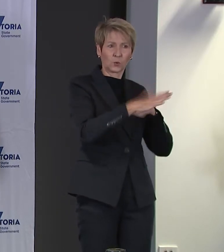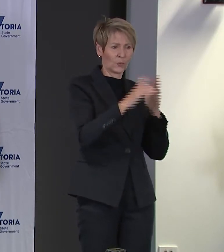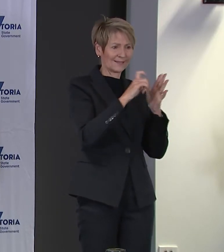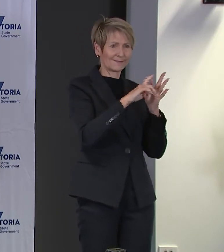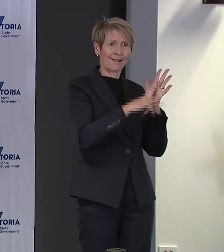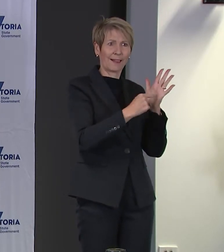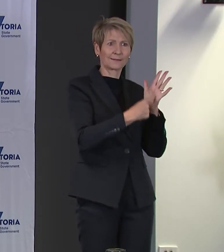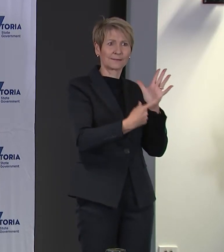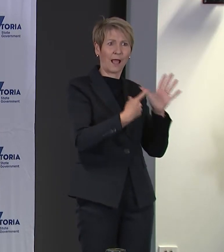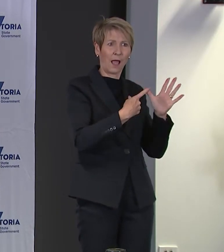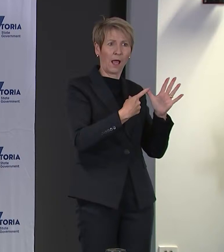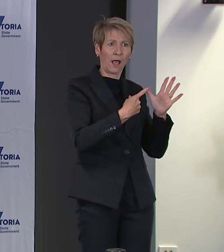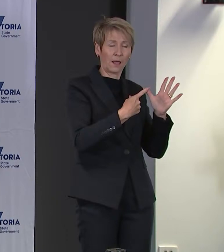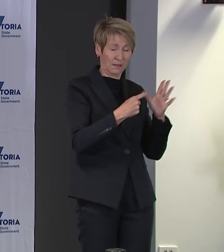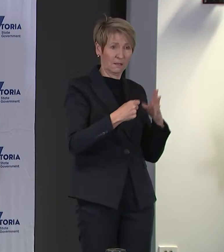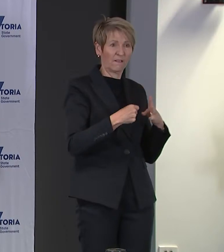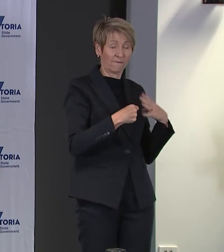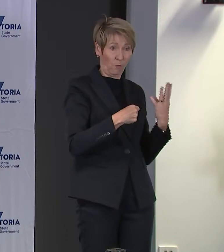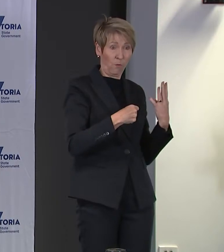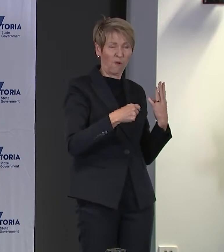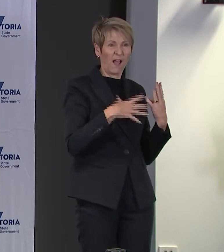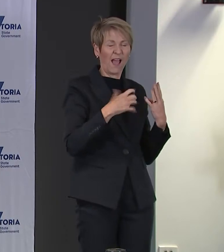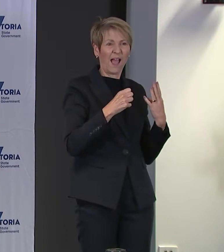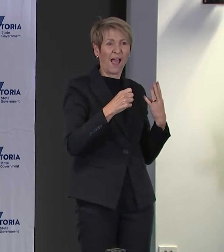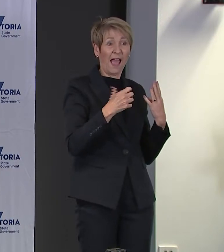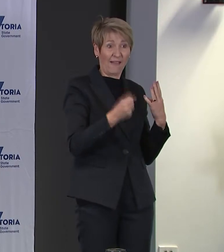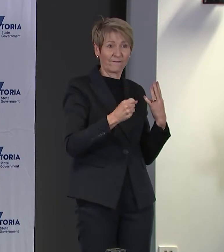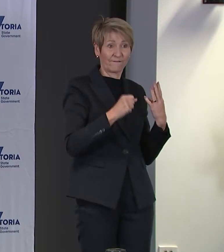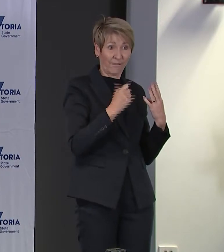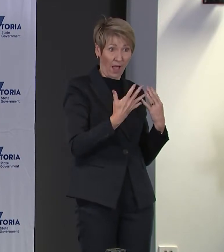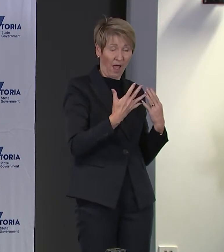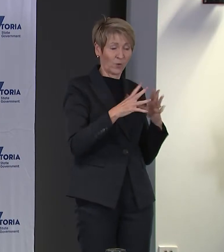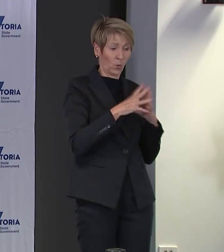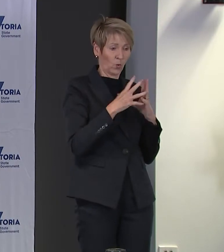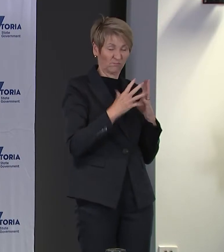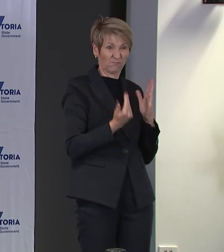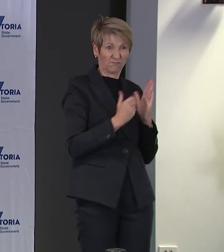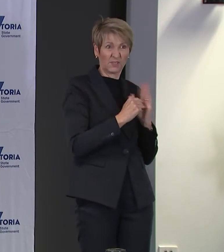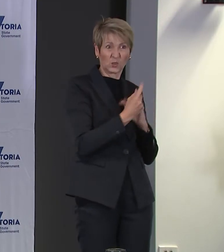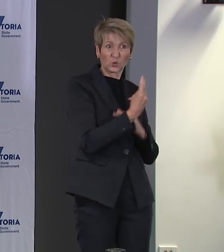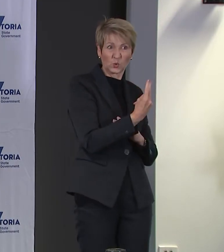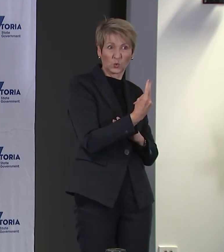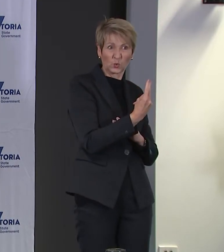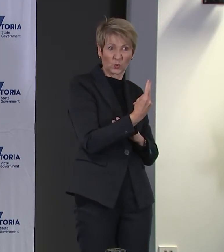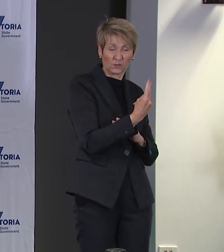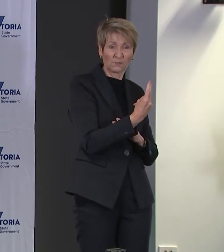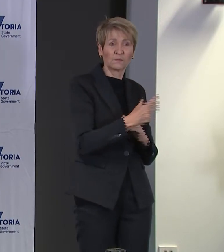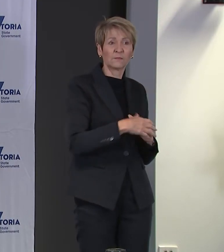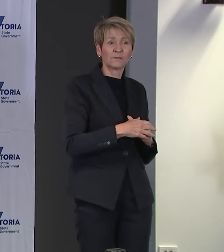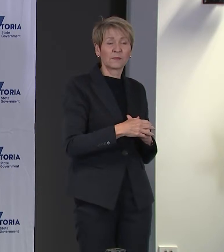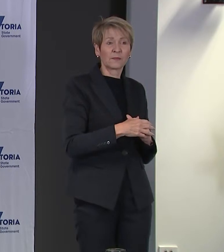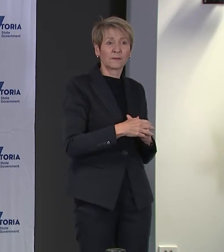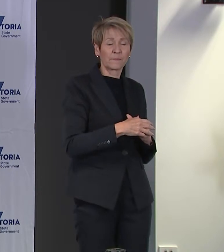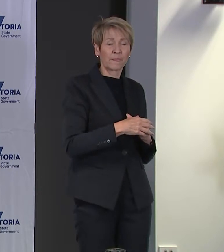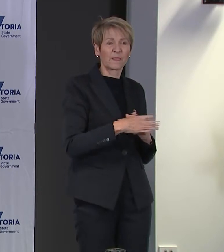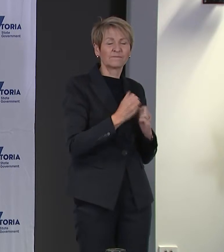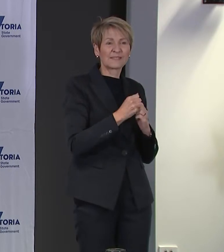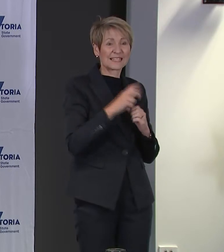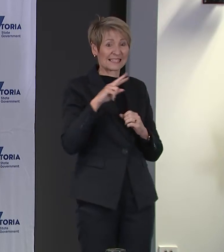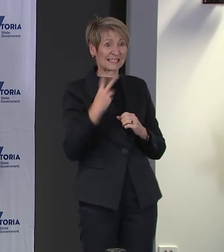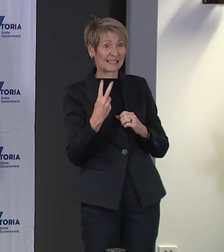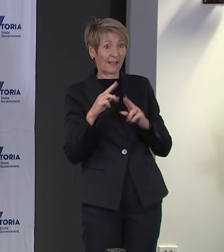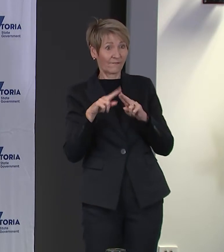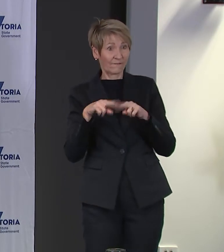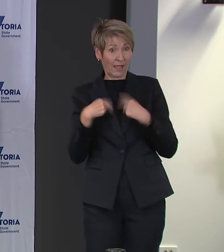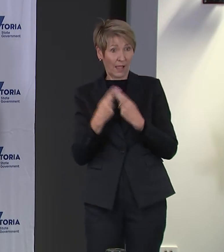9 active cases. That's an increase of 2 from yesterday. One of those is a second child of the second family. So